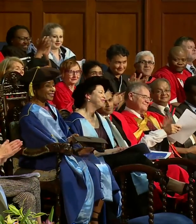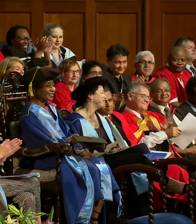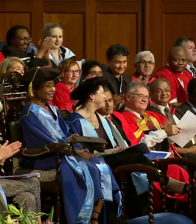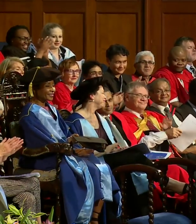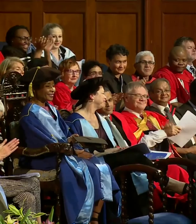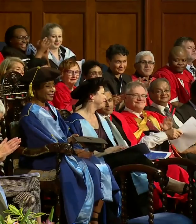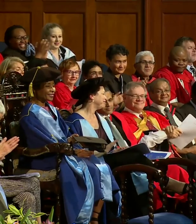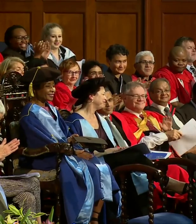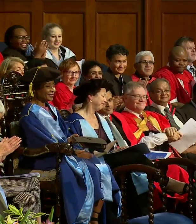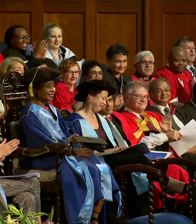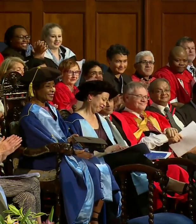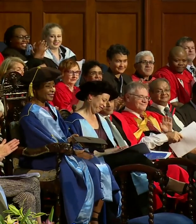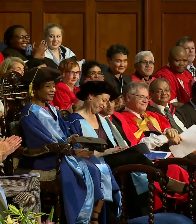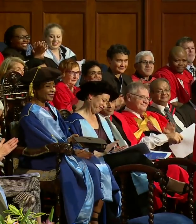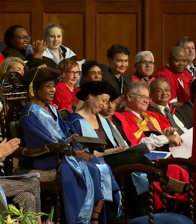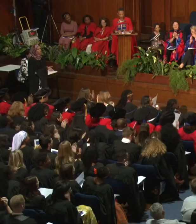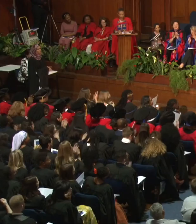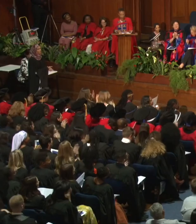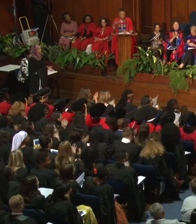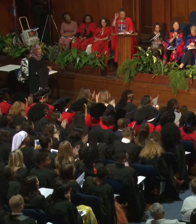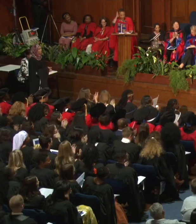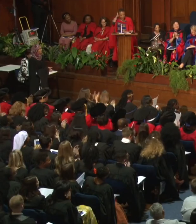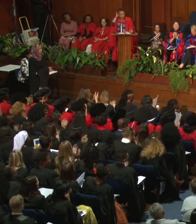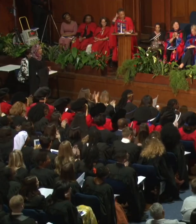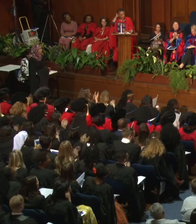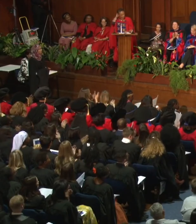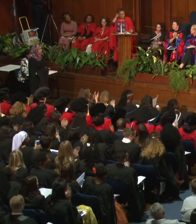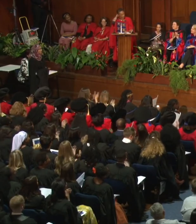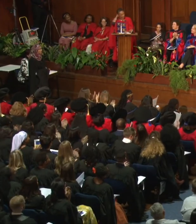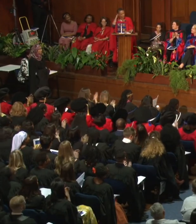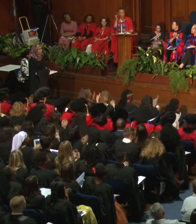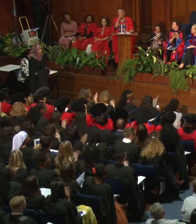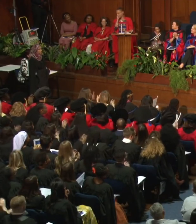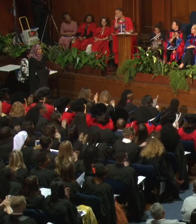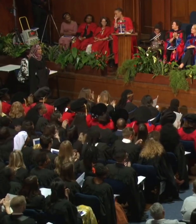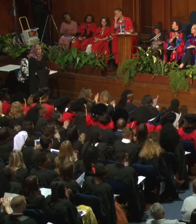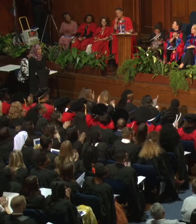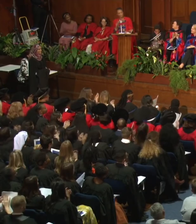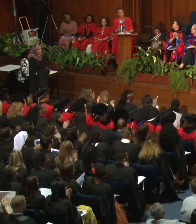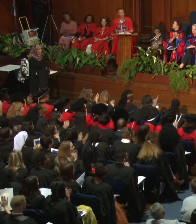For the postgraduate.